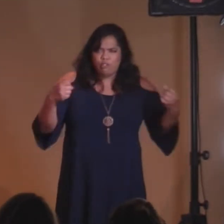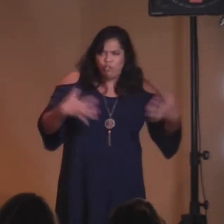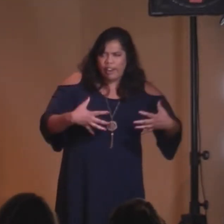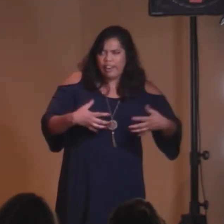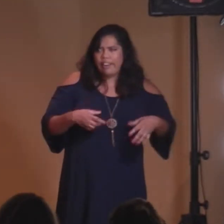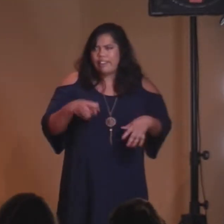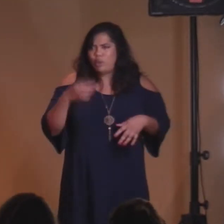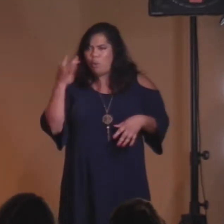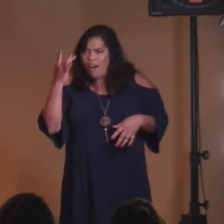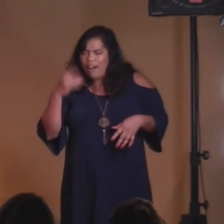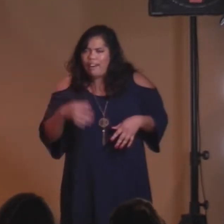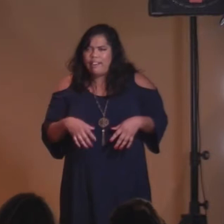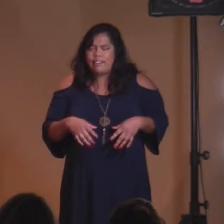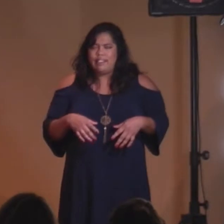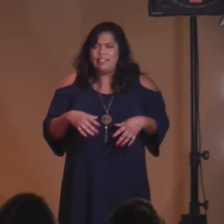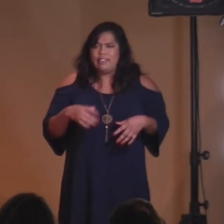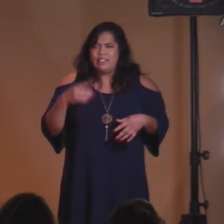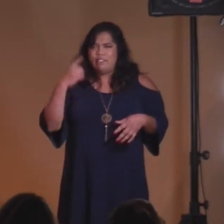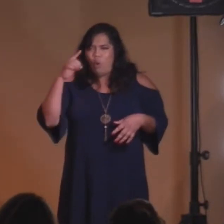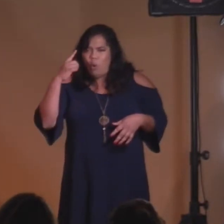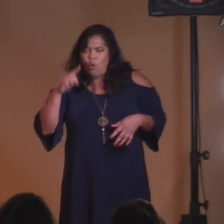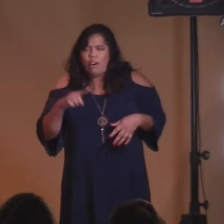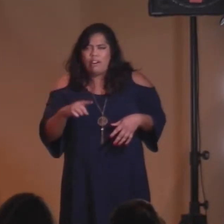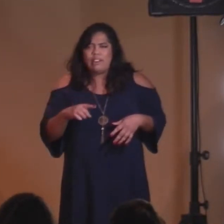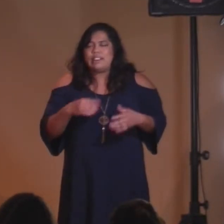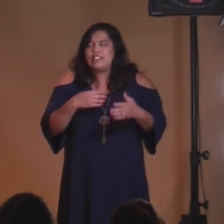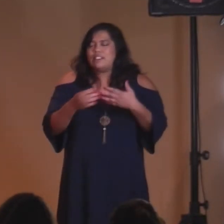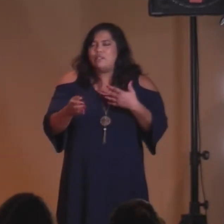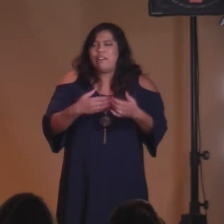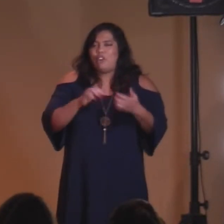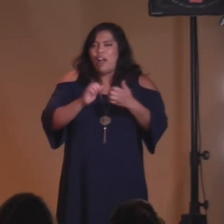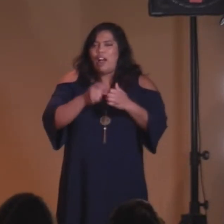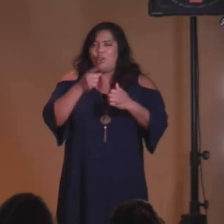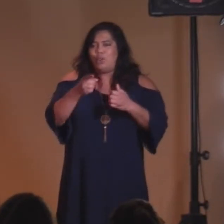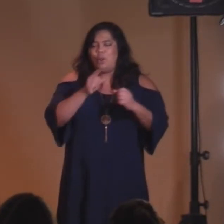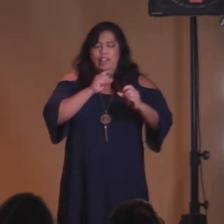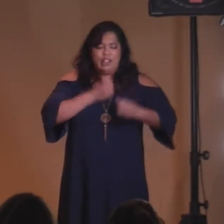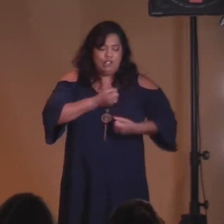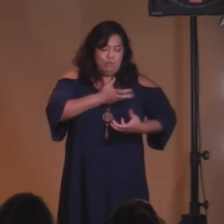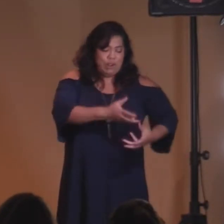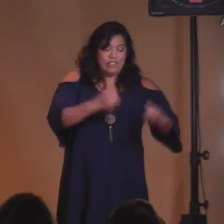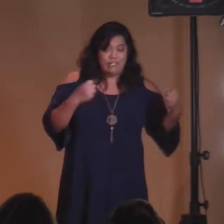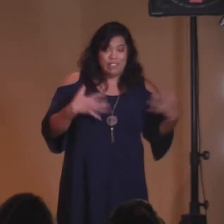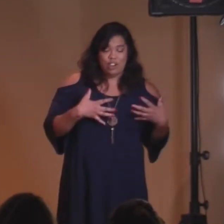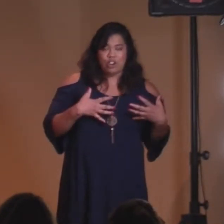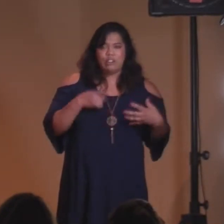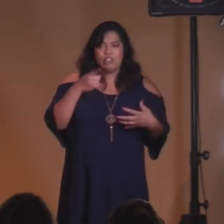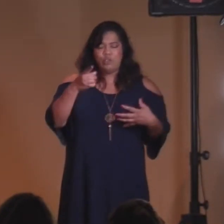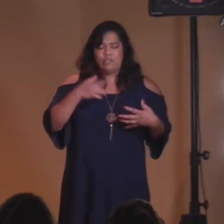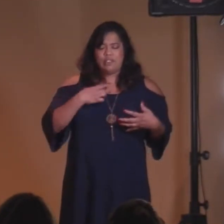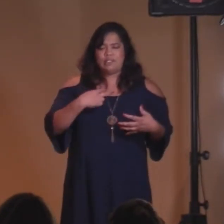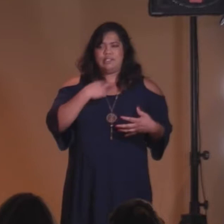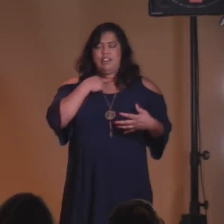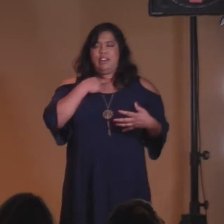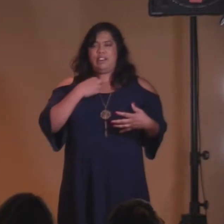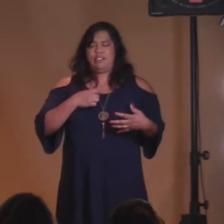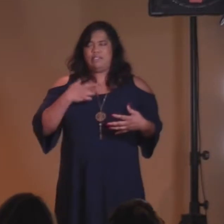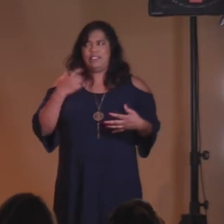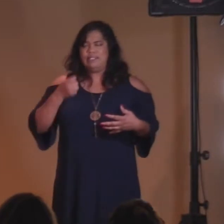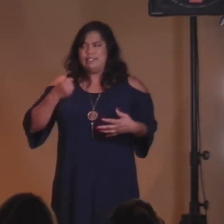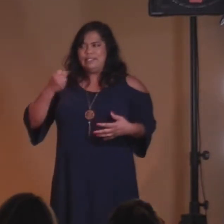matter how many different ways you say it, it all means the same thing. There is something that is holding you captive, holding you